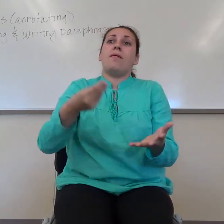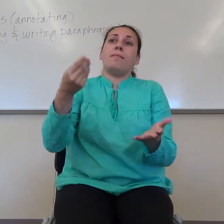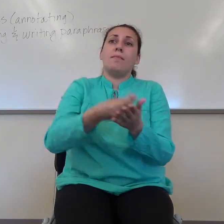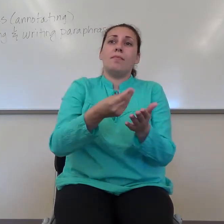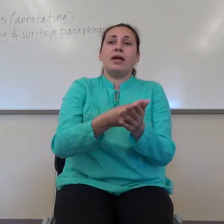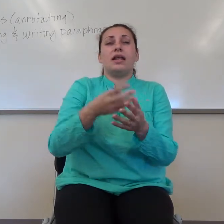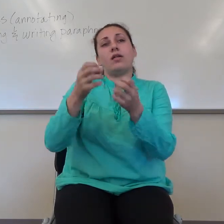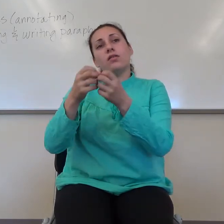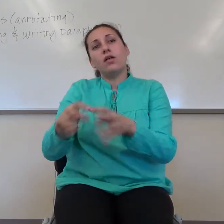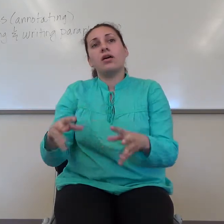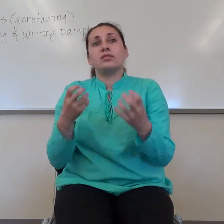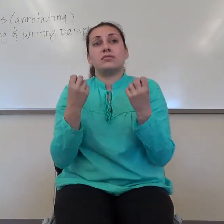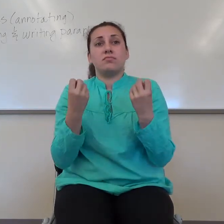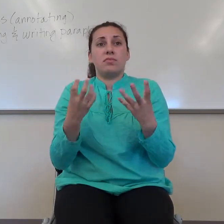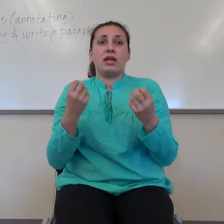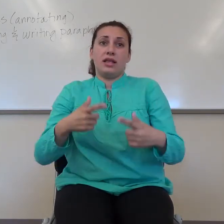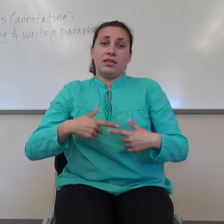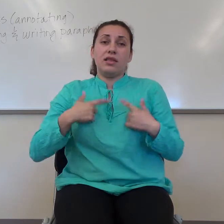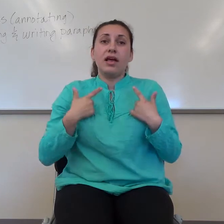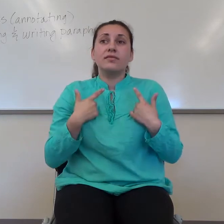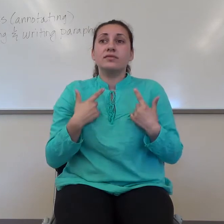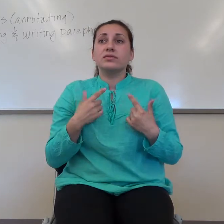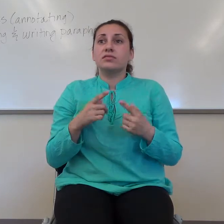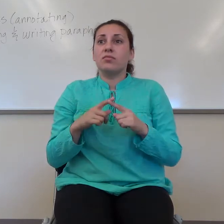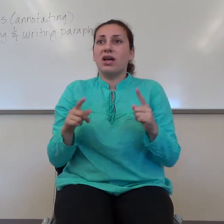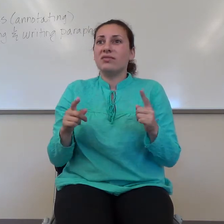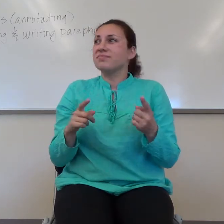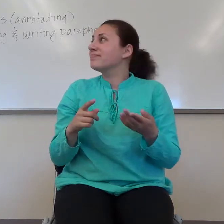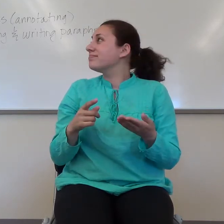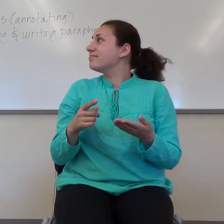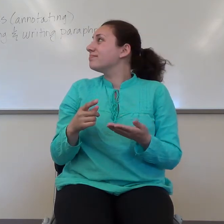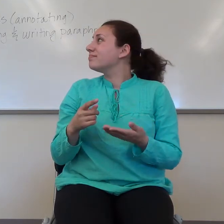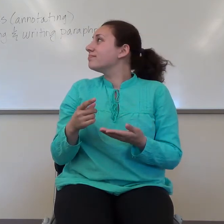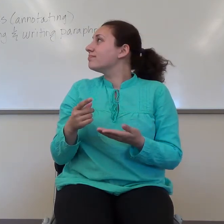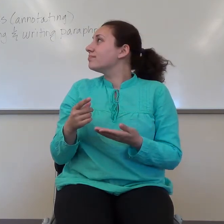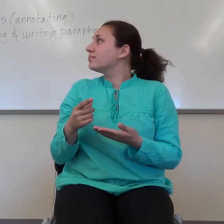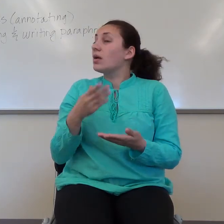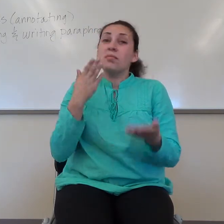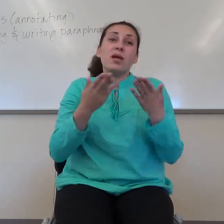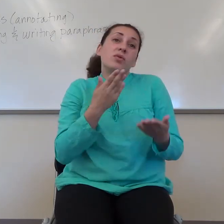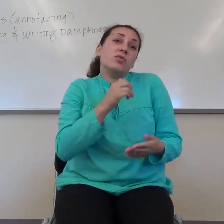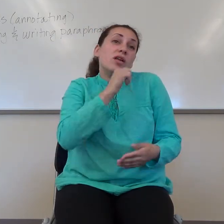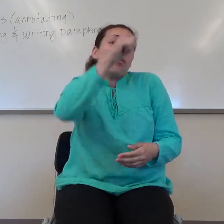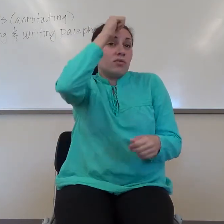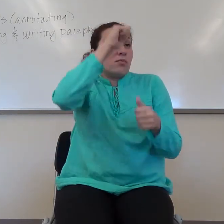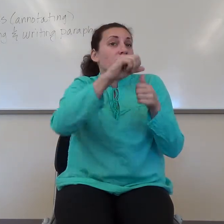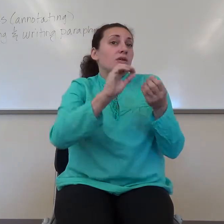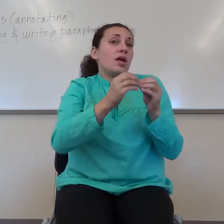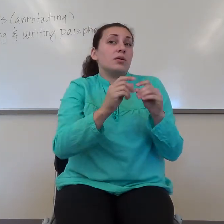kind of, even though you don't know these things or you don't remember those numbers, still you can get the right